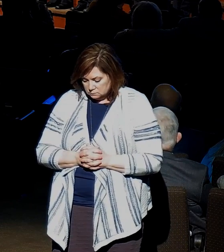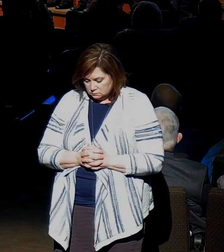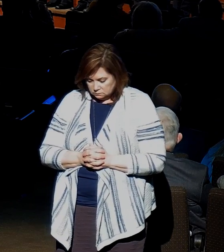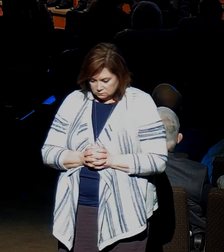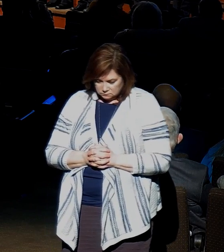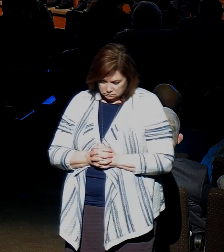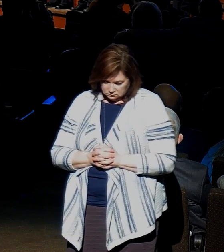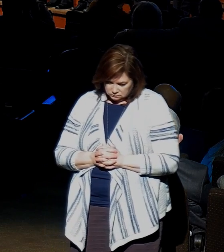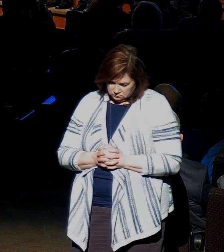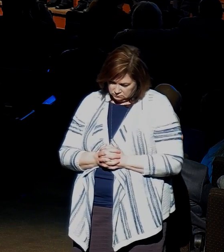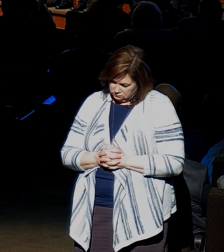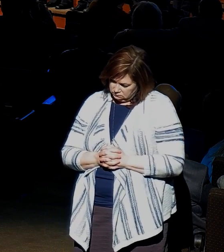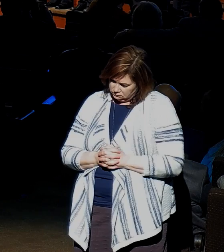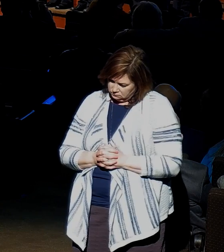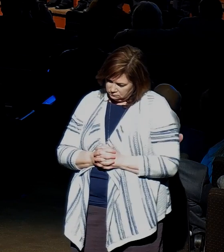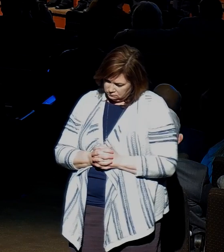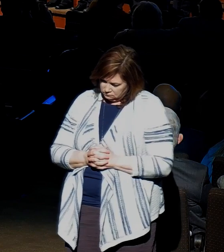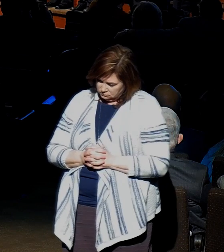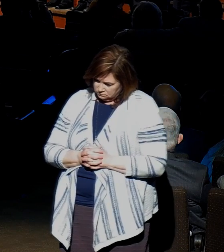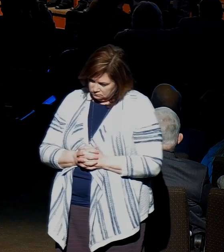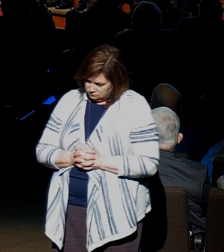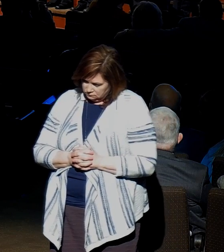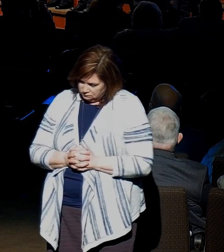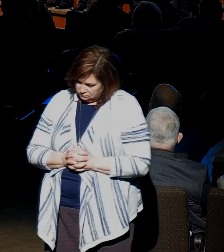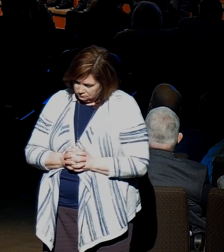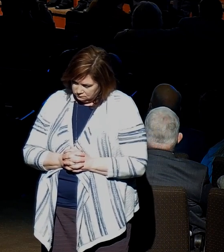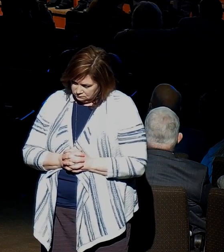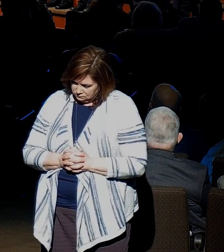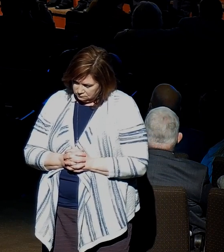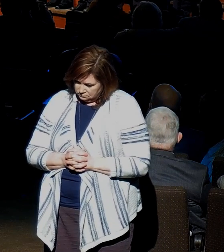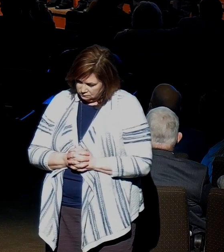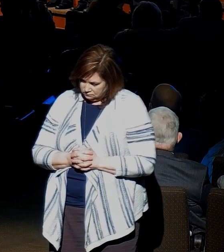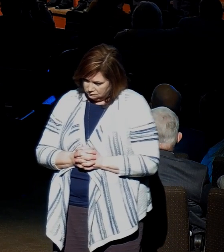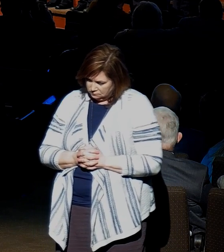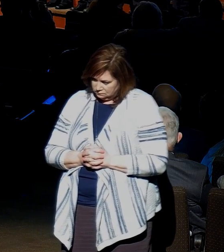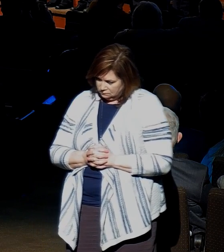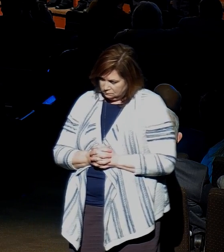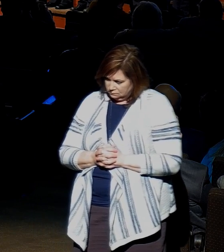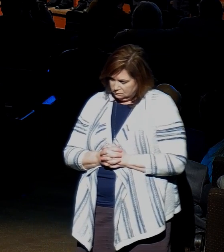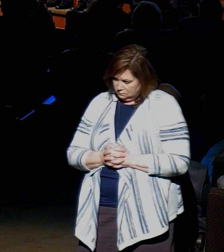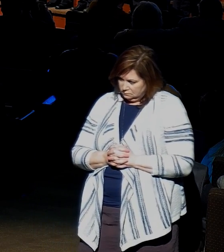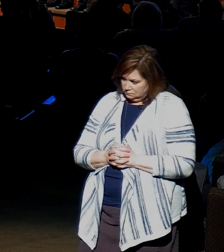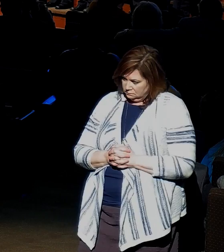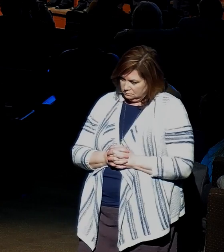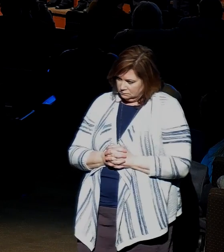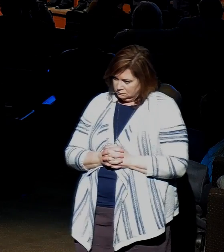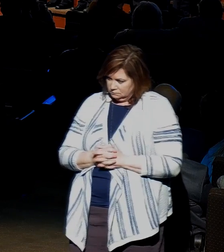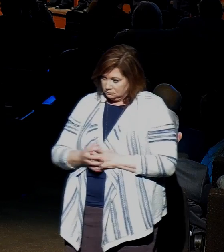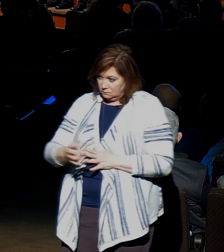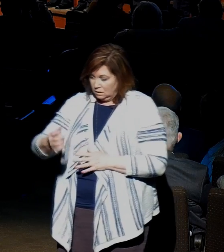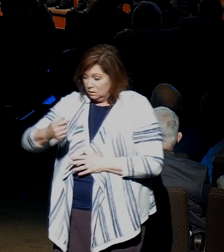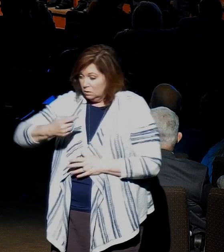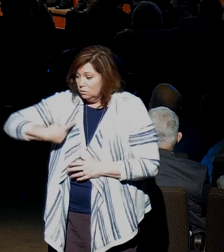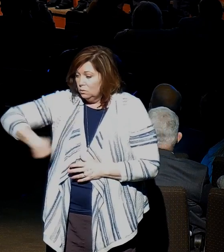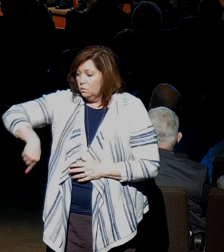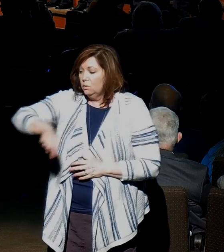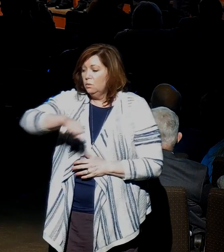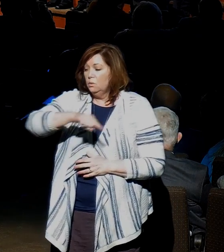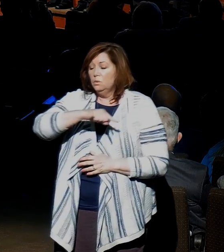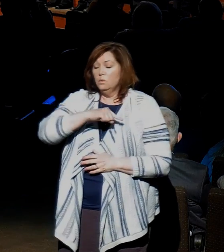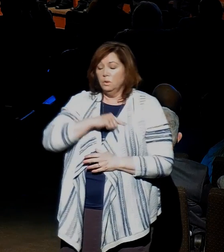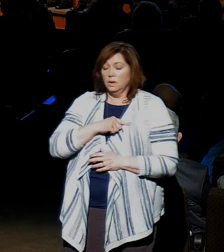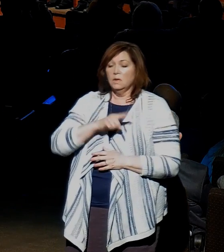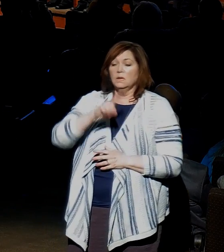That our lives would always be what we claim that we believe, that our steps